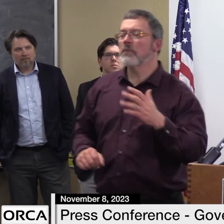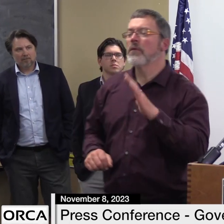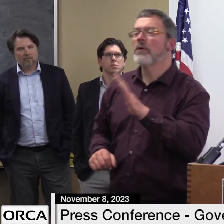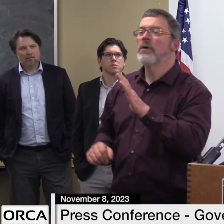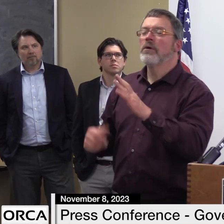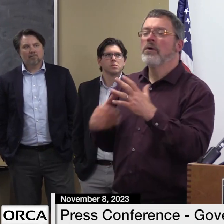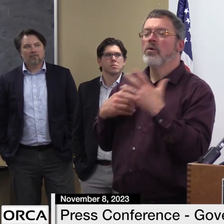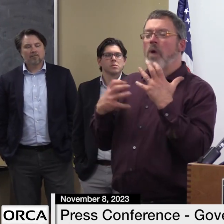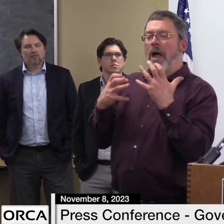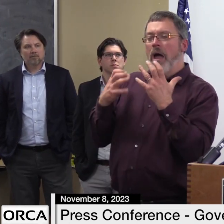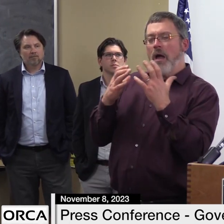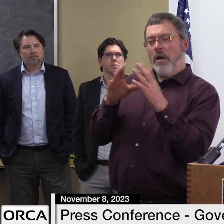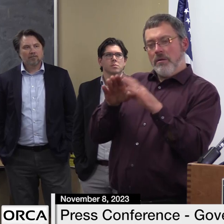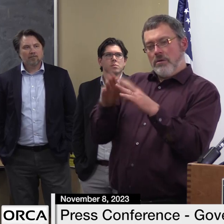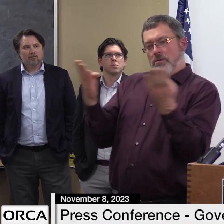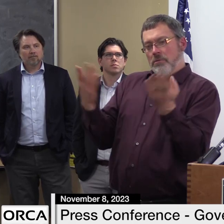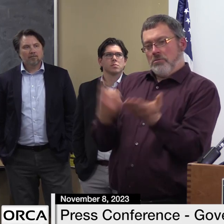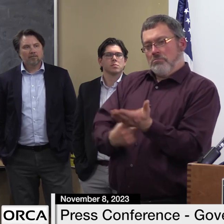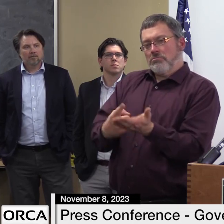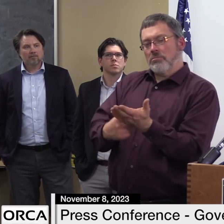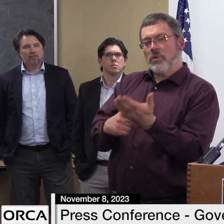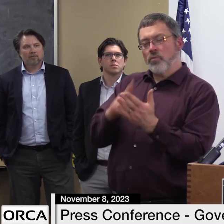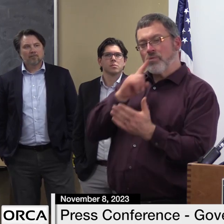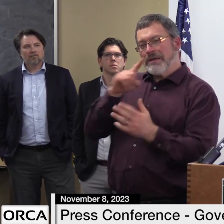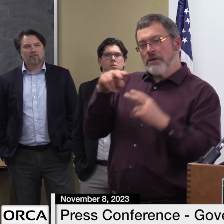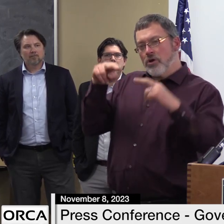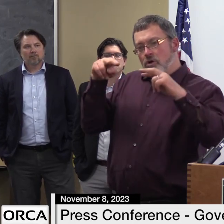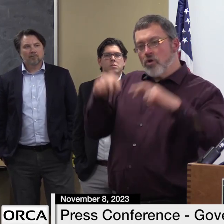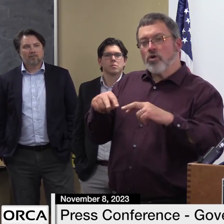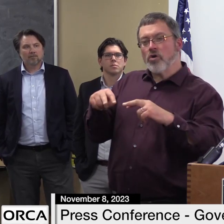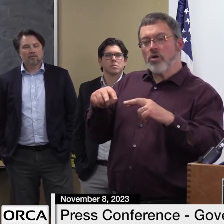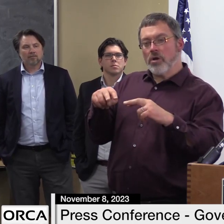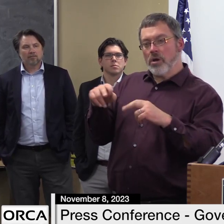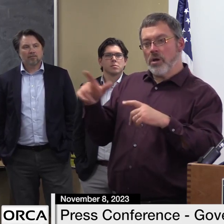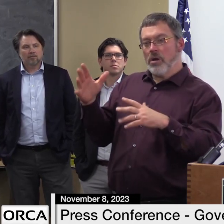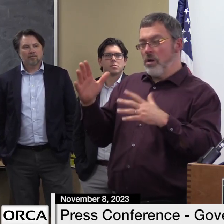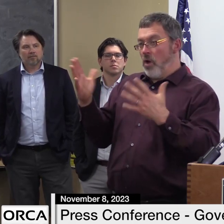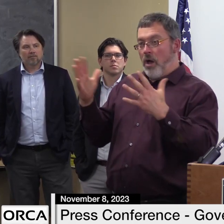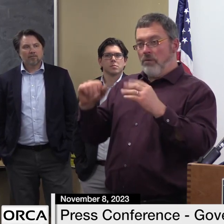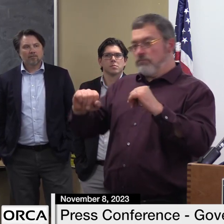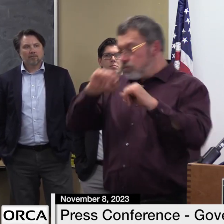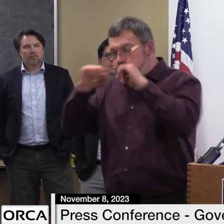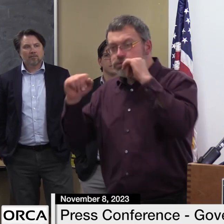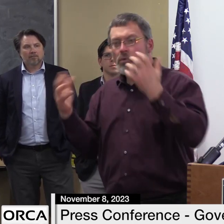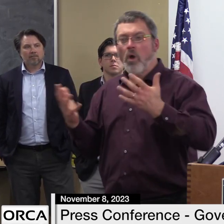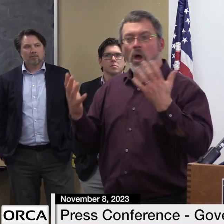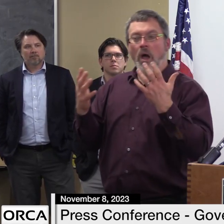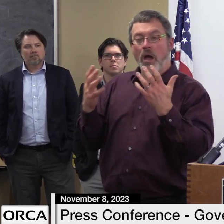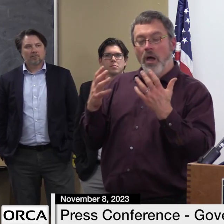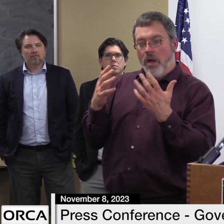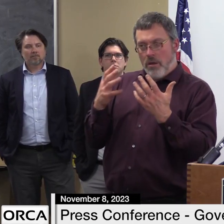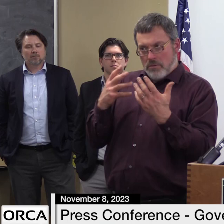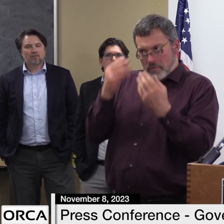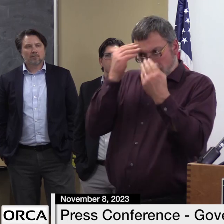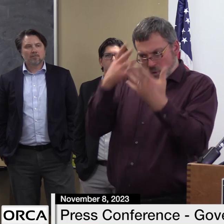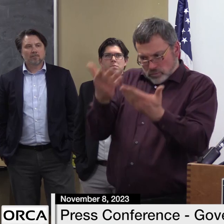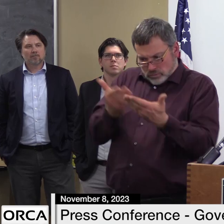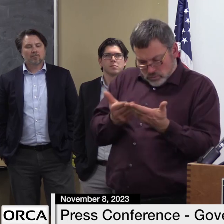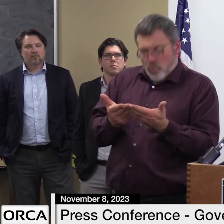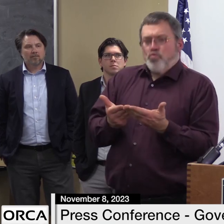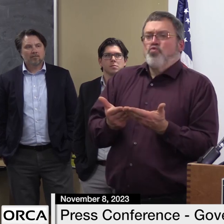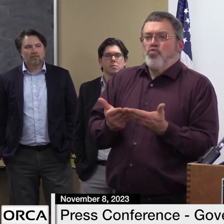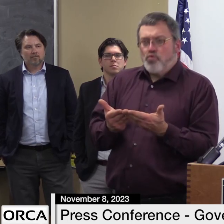that we put together is really stark, and it's something that we just put together and going through the reports have been done over the